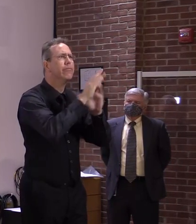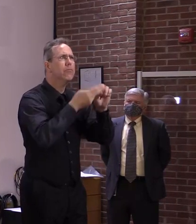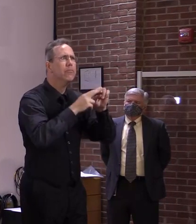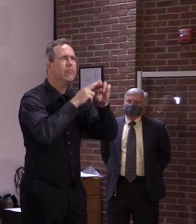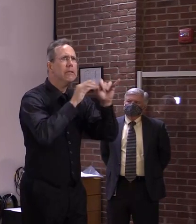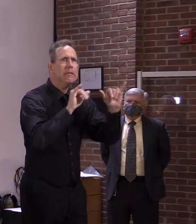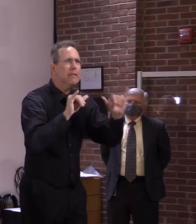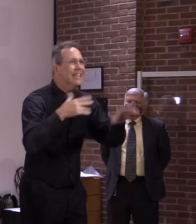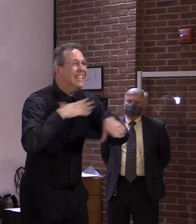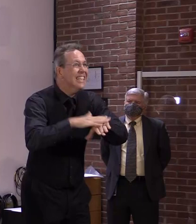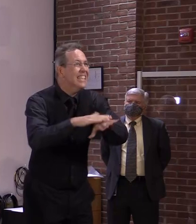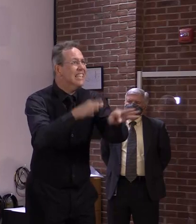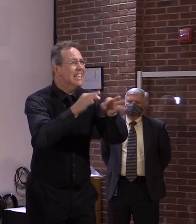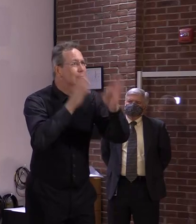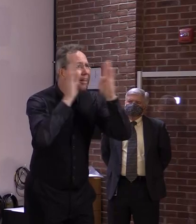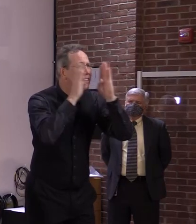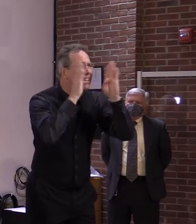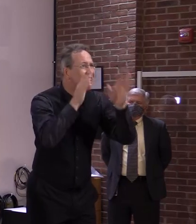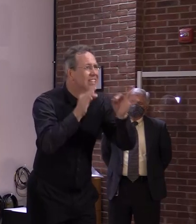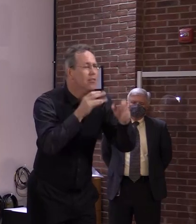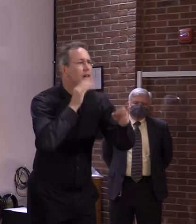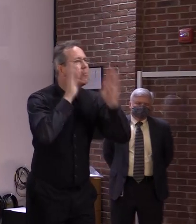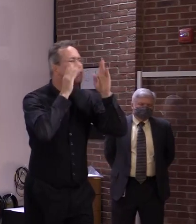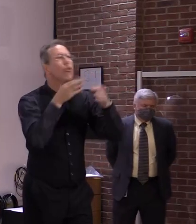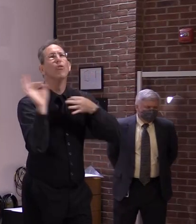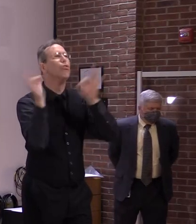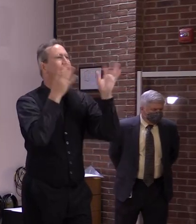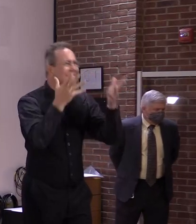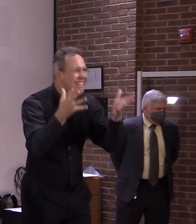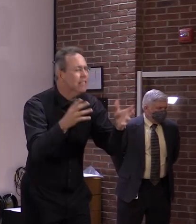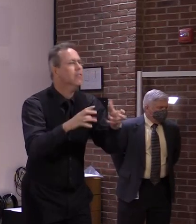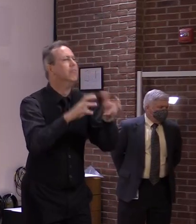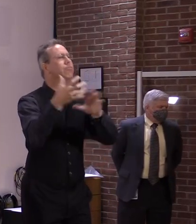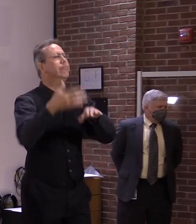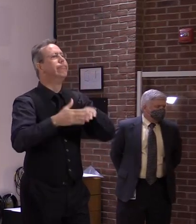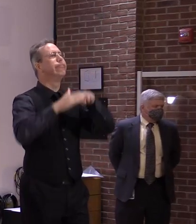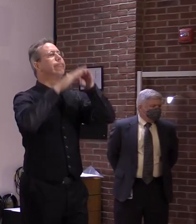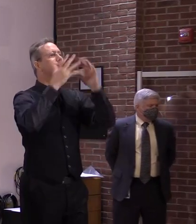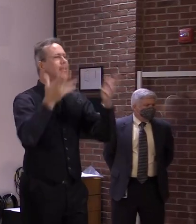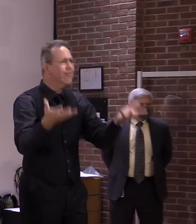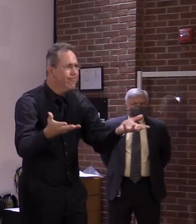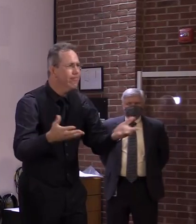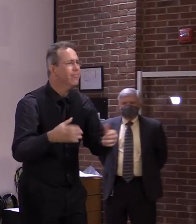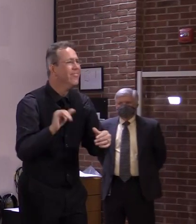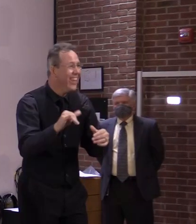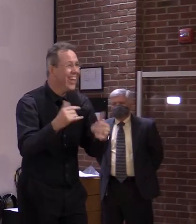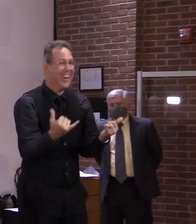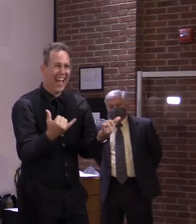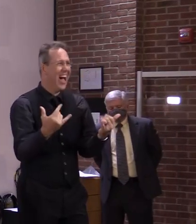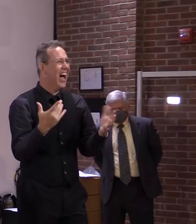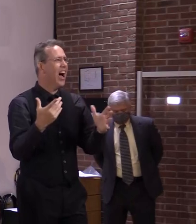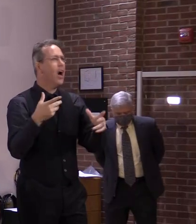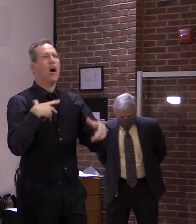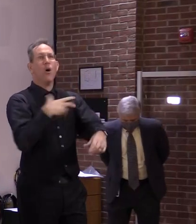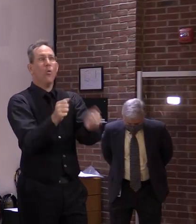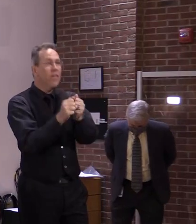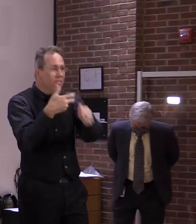So everything we can do now to prevent that from happening this fall is